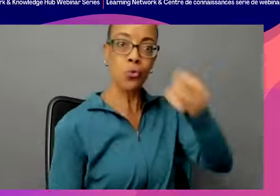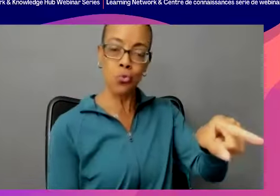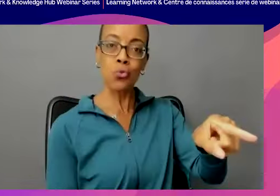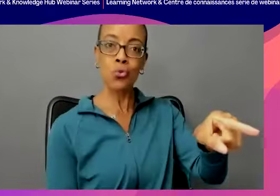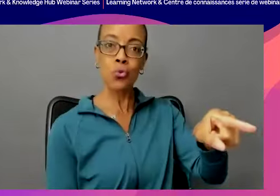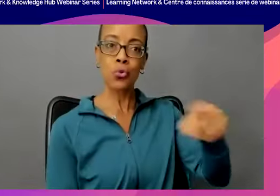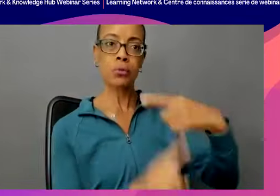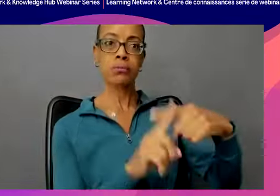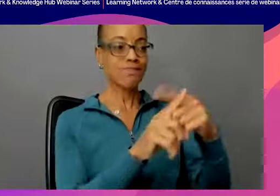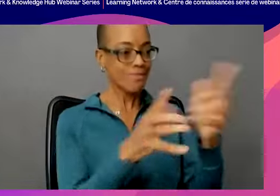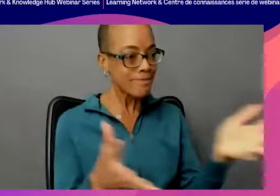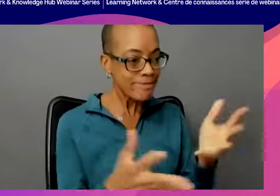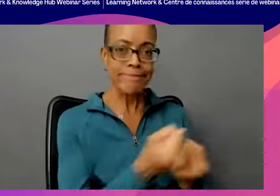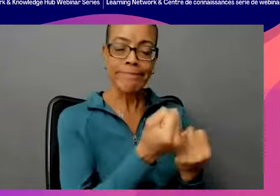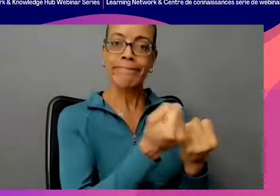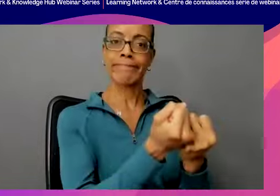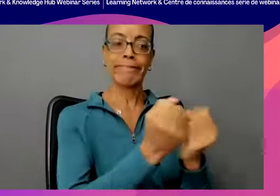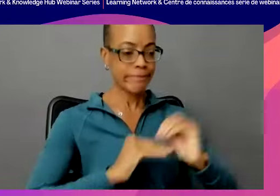Really boost her up.